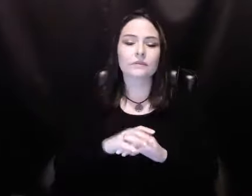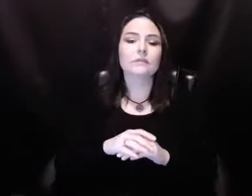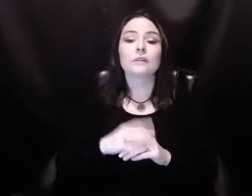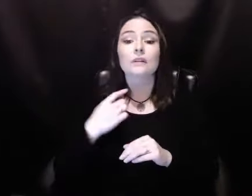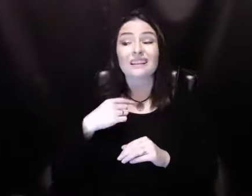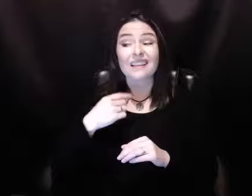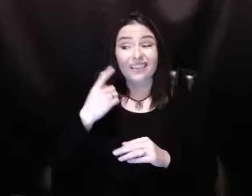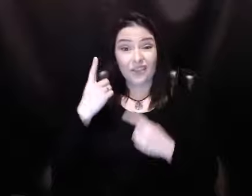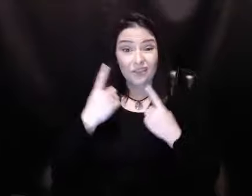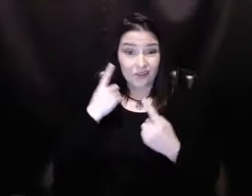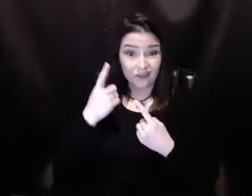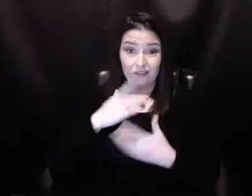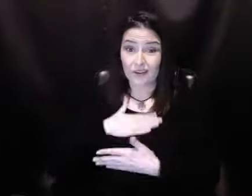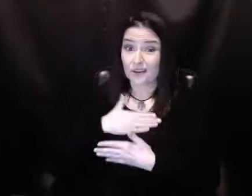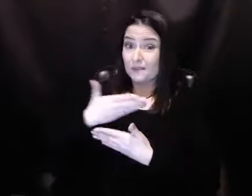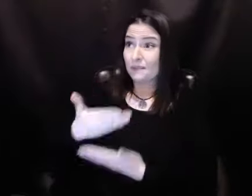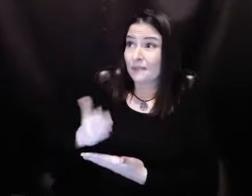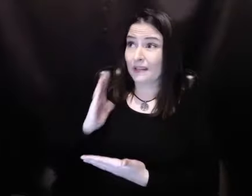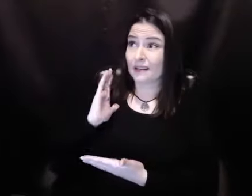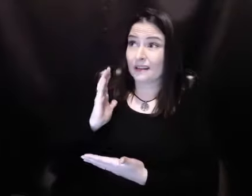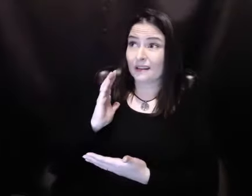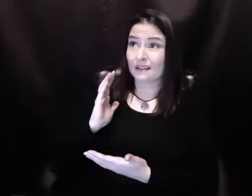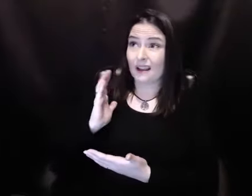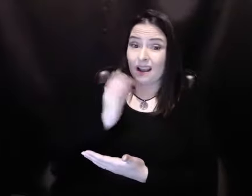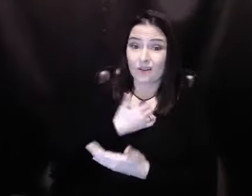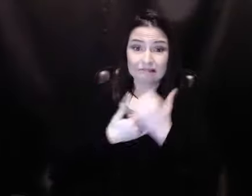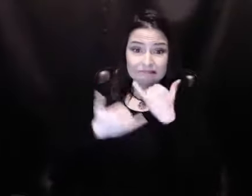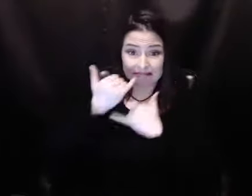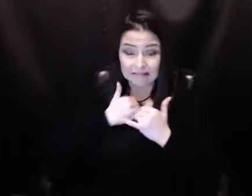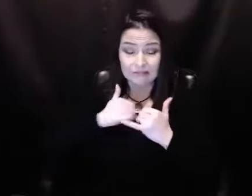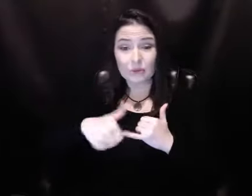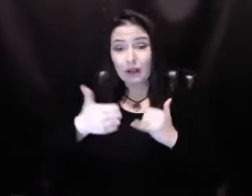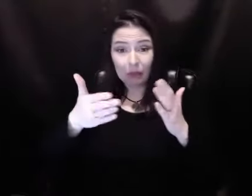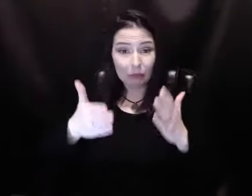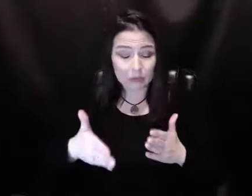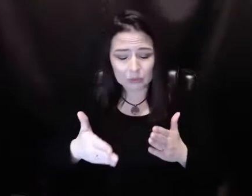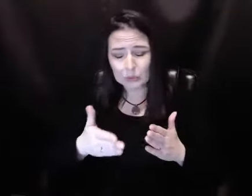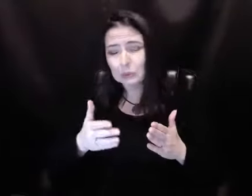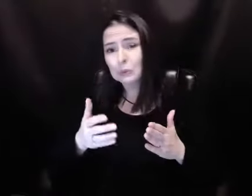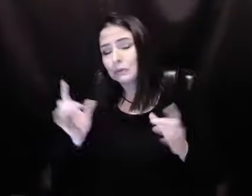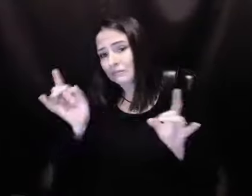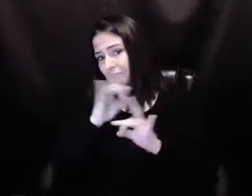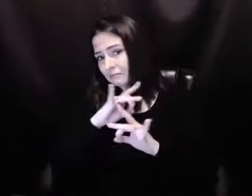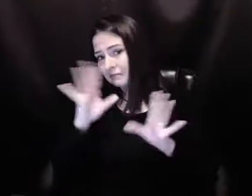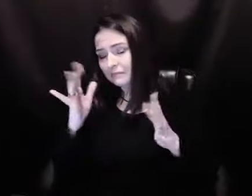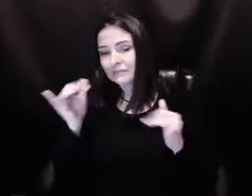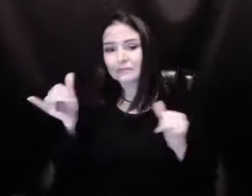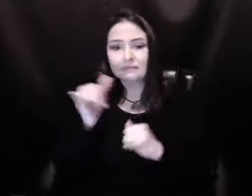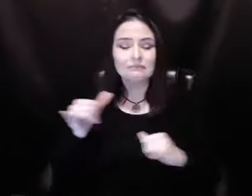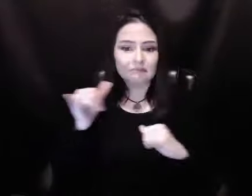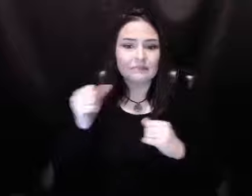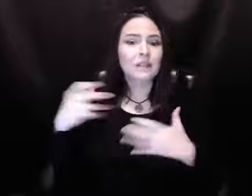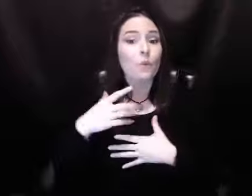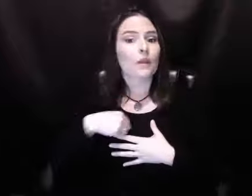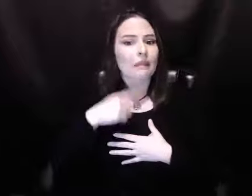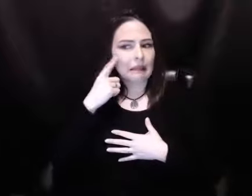of Al-Anon has helped me. This then brings me to step 5. Admitted to God, to ourselves, and to